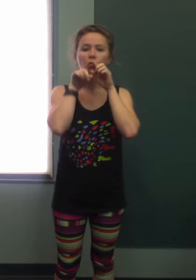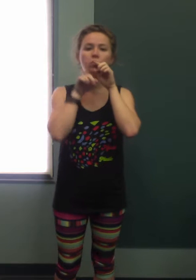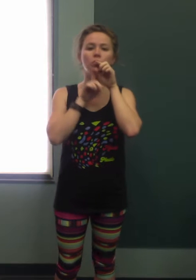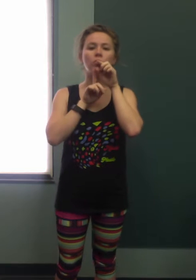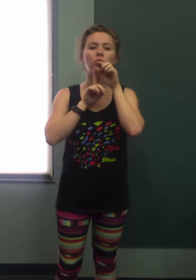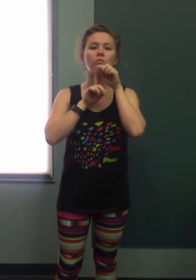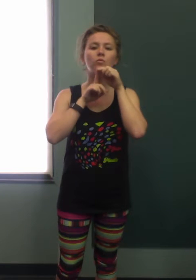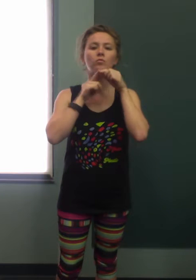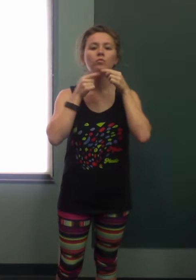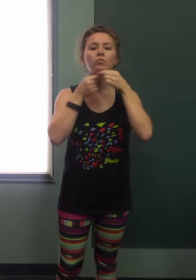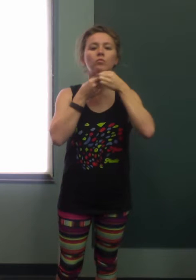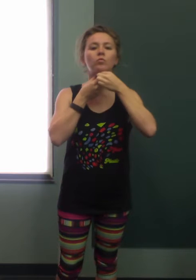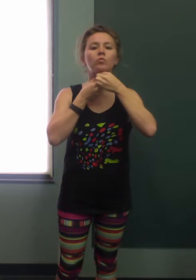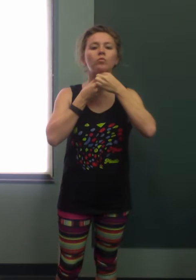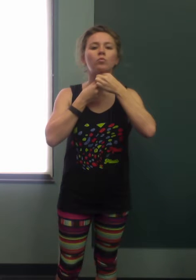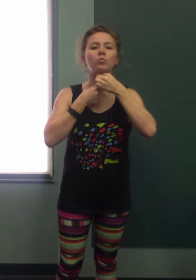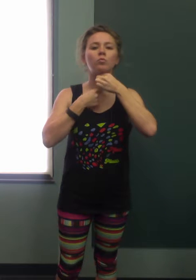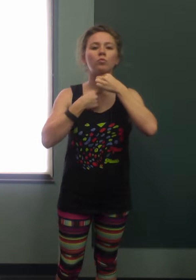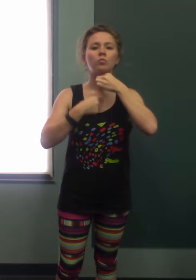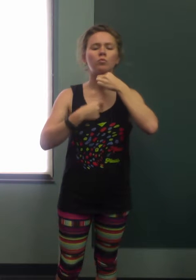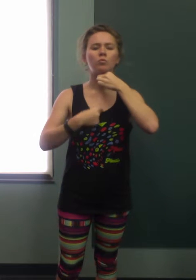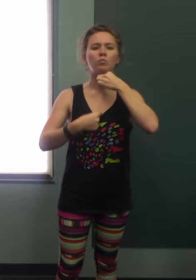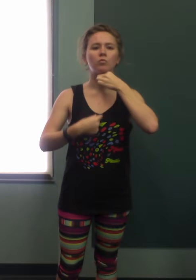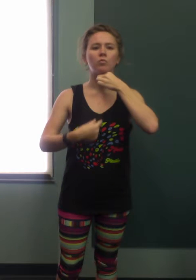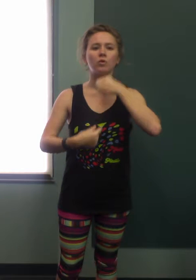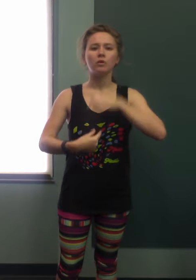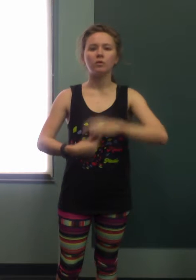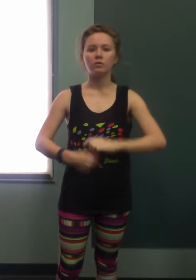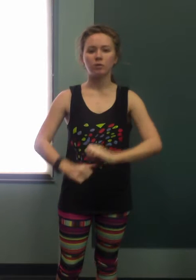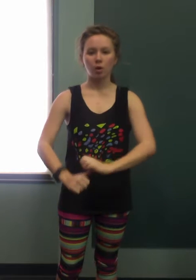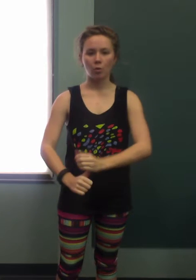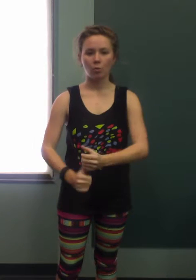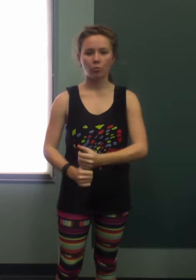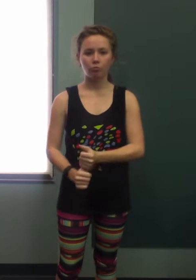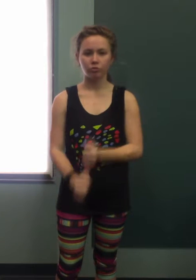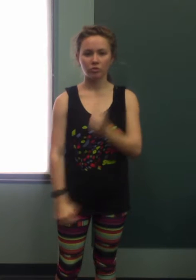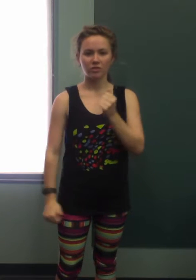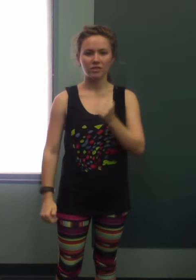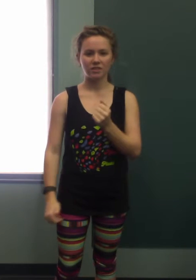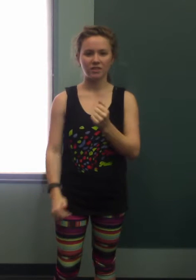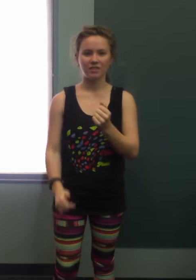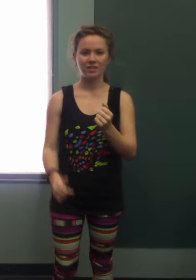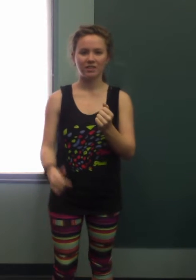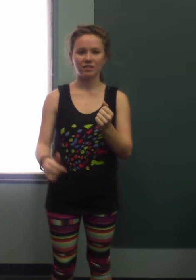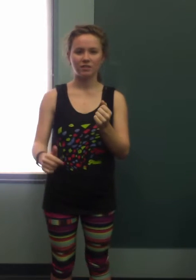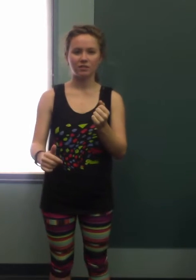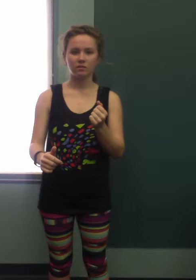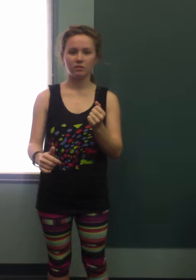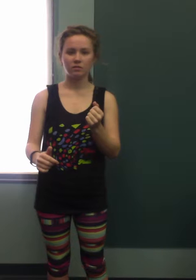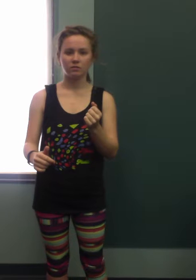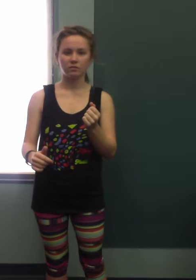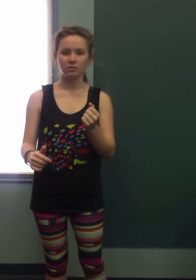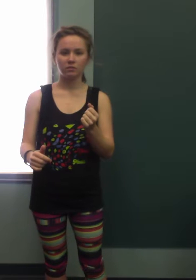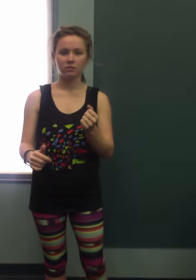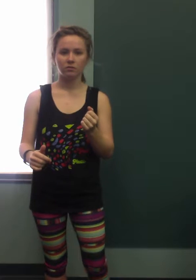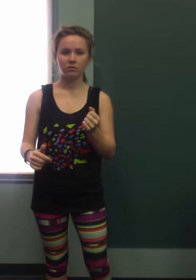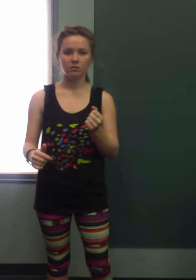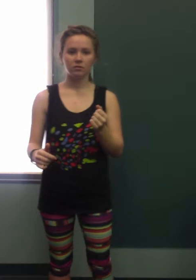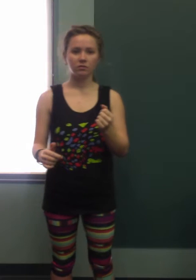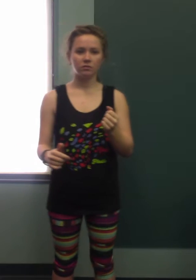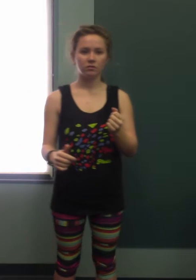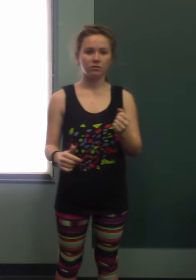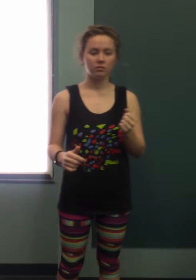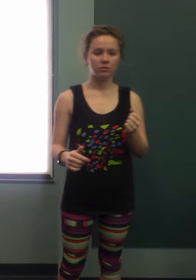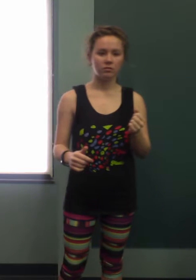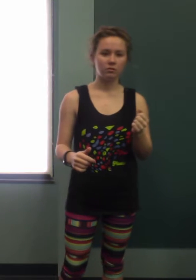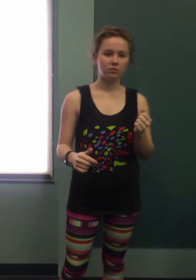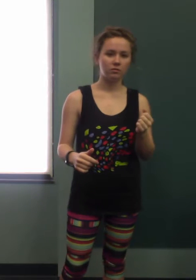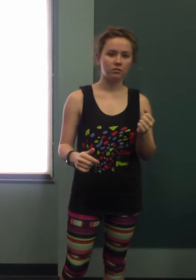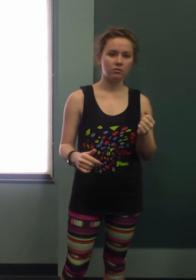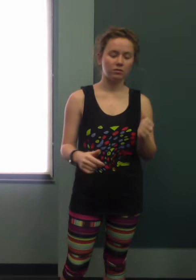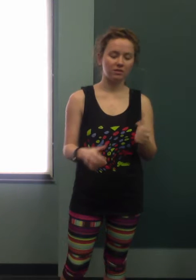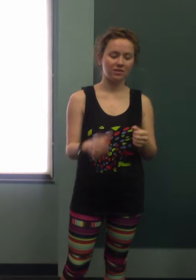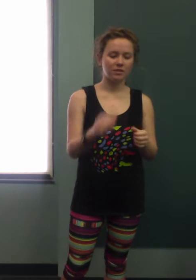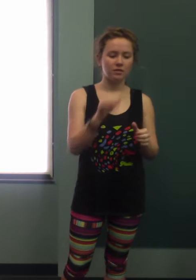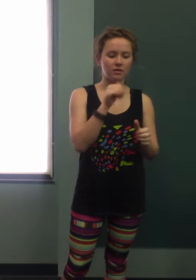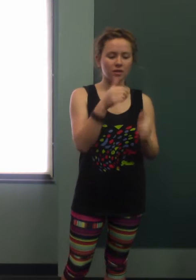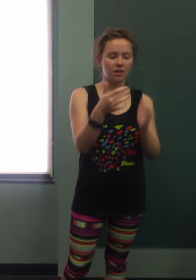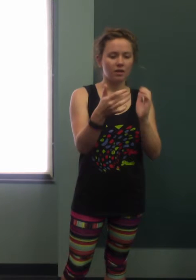mouth out your anus, but it's not really inside you. When you stick your finger through the hole of a donut, it's not technically inside the donut.